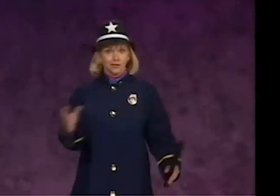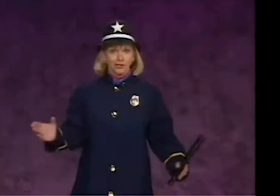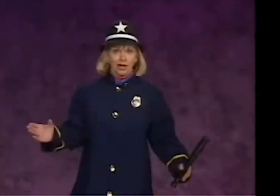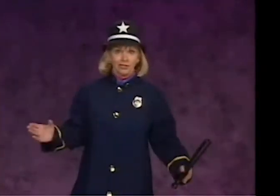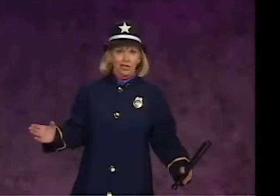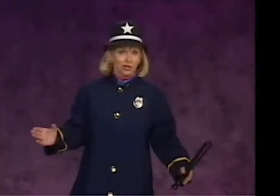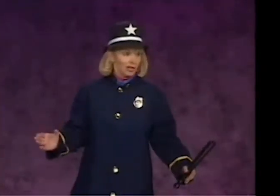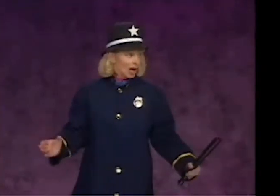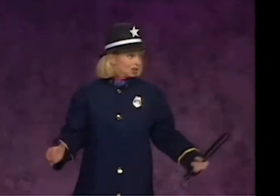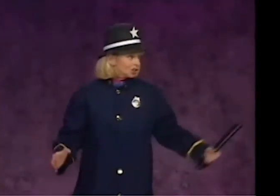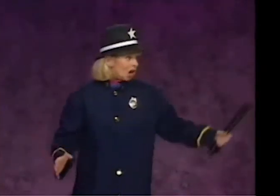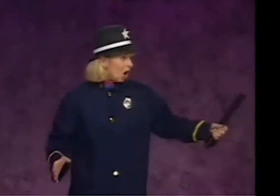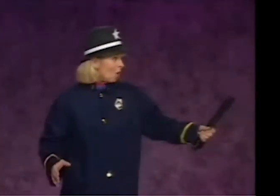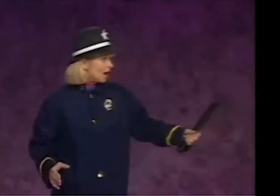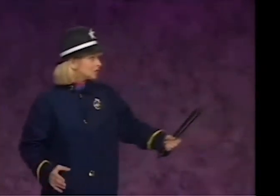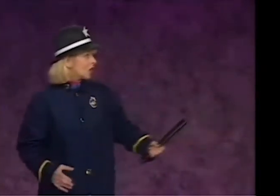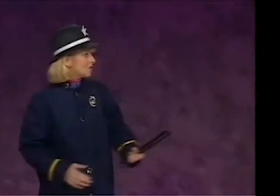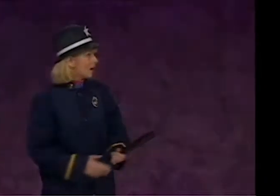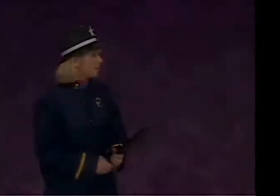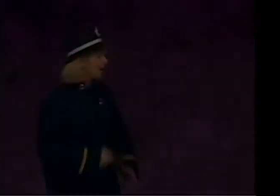Didn't I tell you that the show was over, buddy?